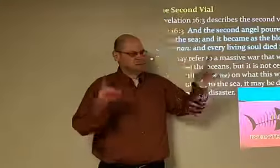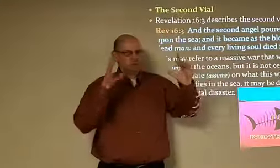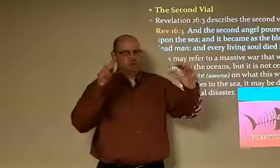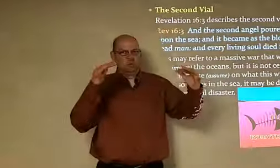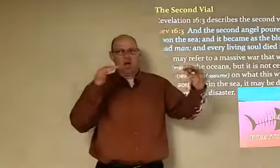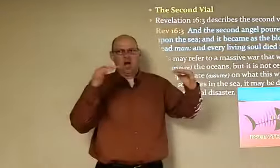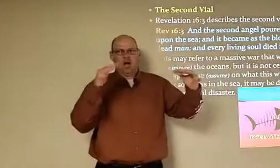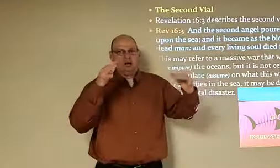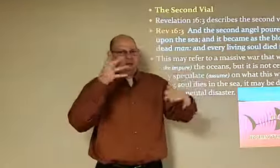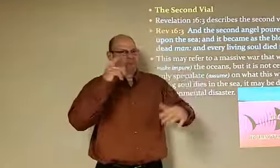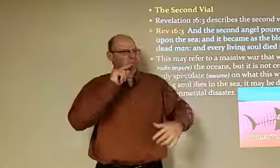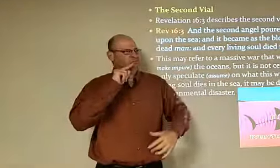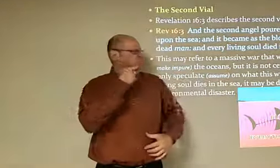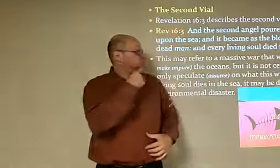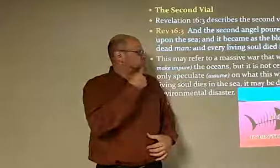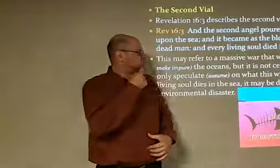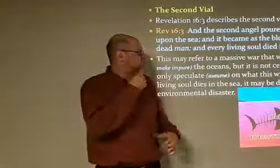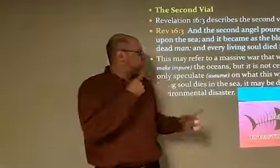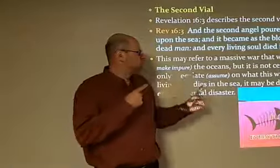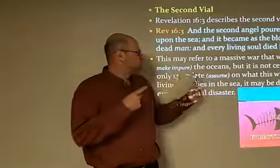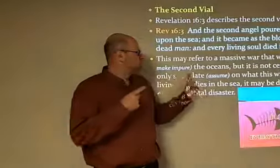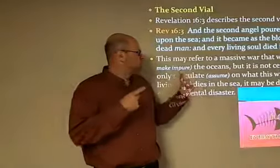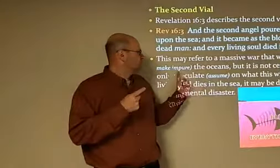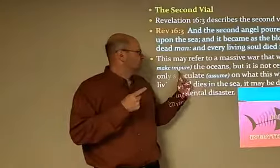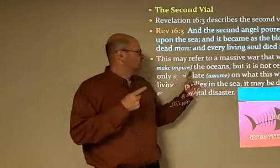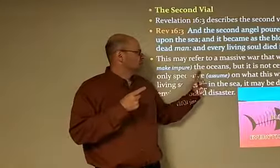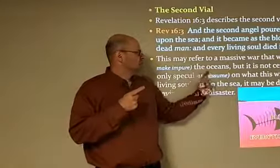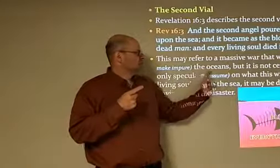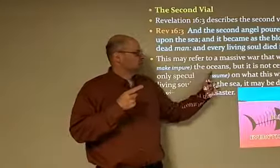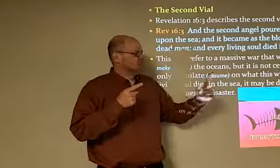This may refer to a massive war that will pollute the oceans.